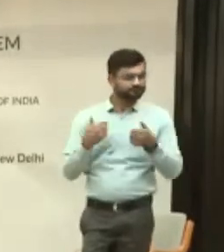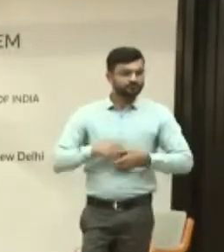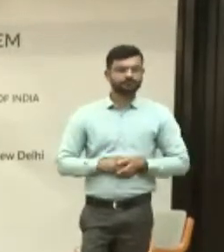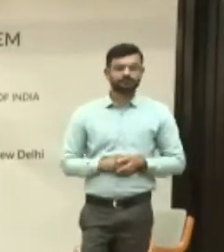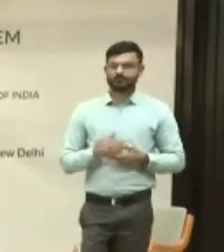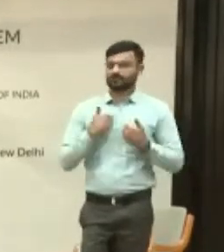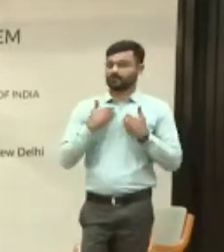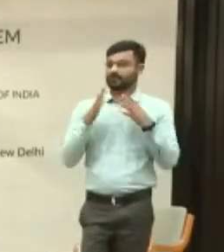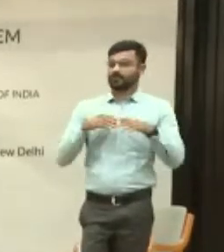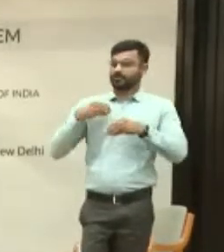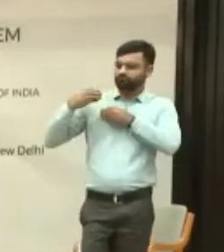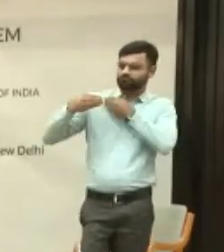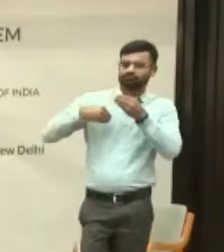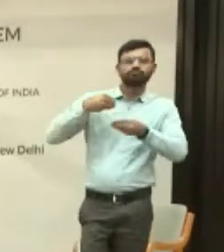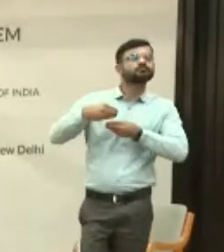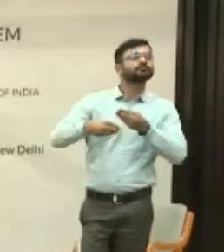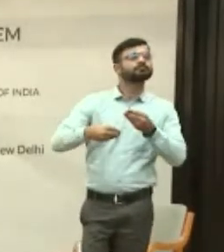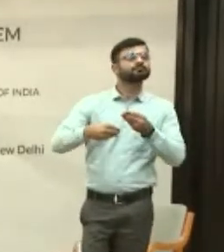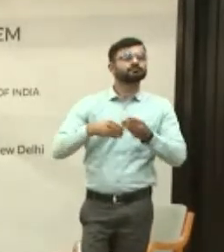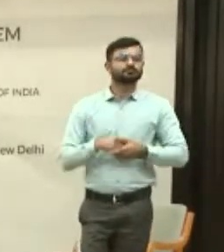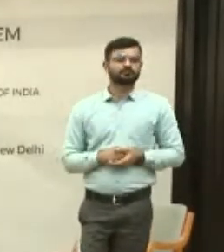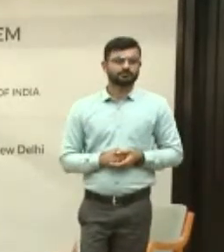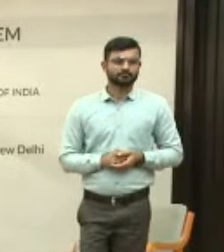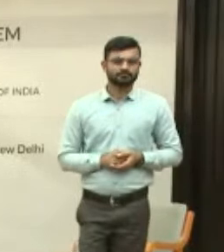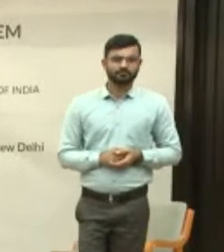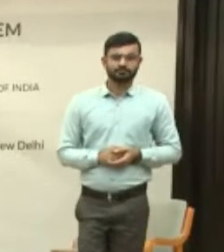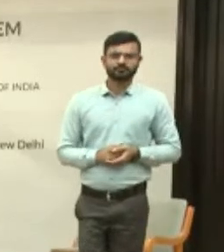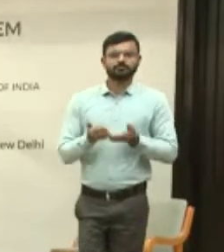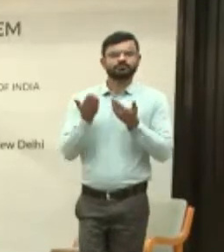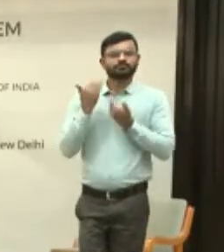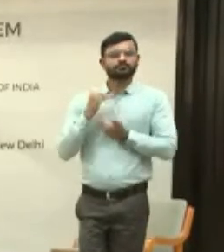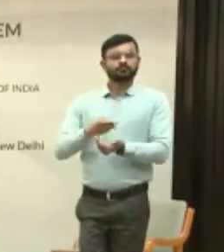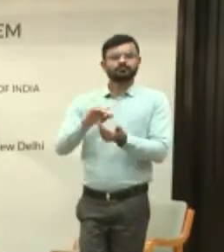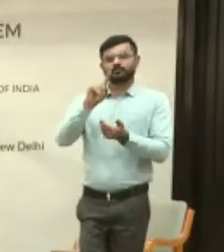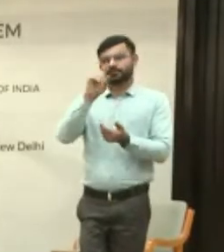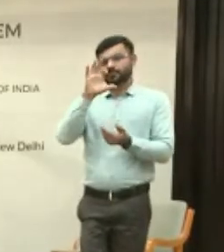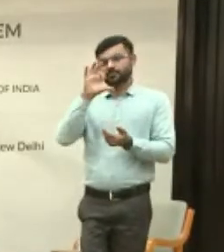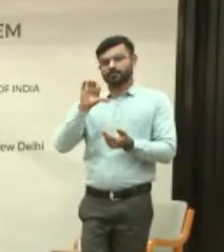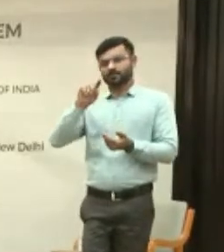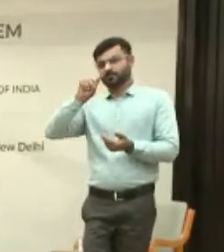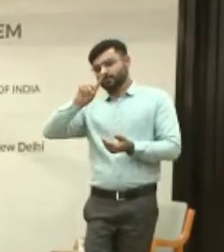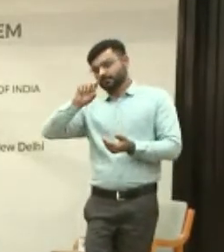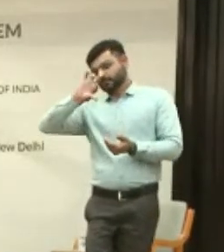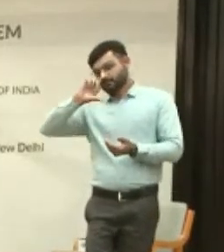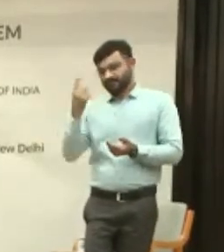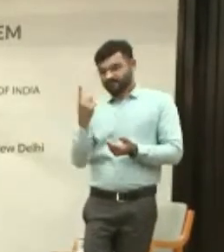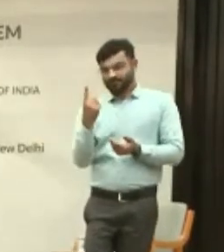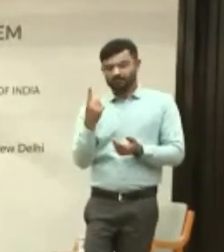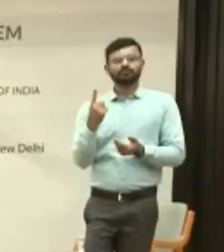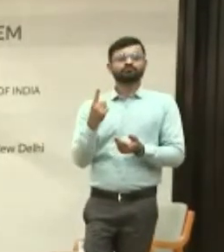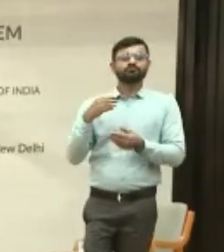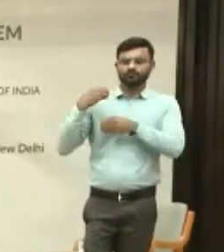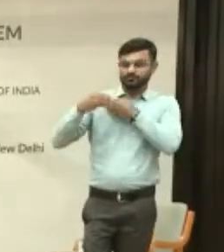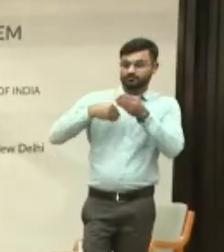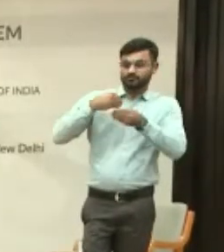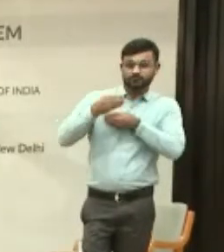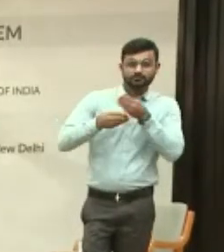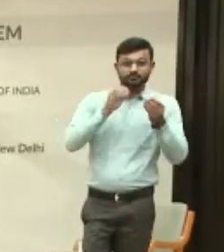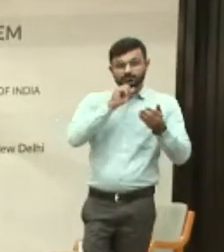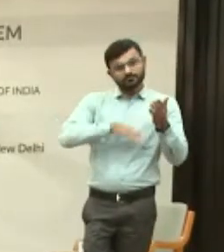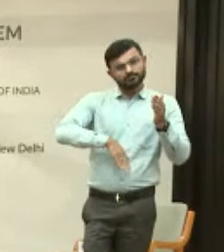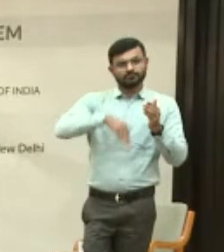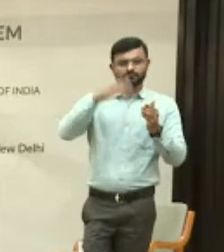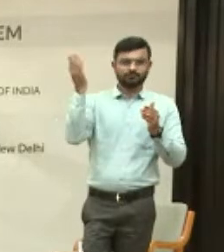So we have a generation born after 1991. We have a generation that grew up